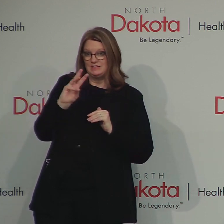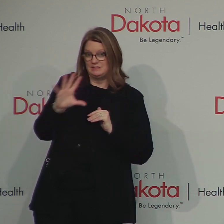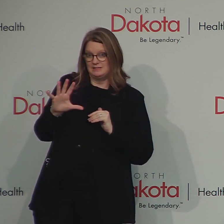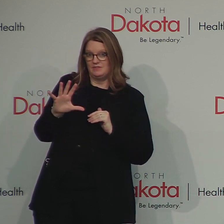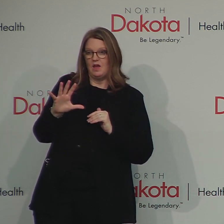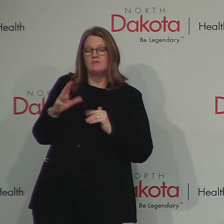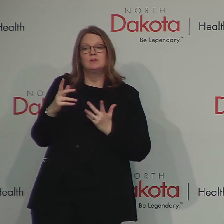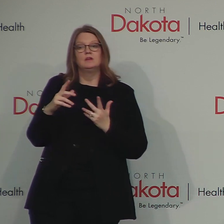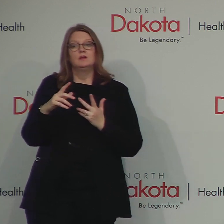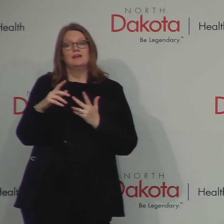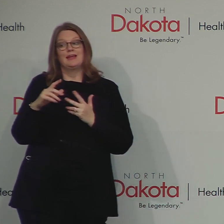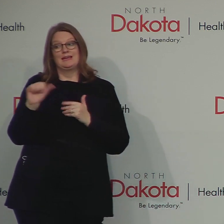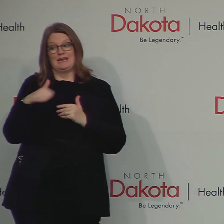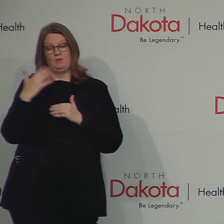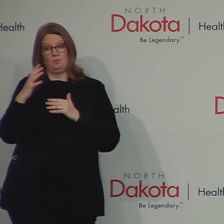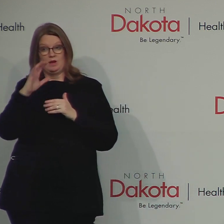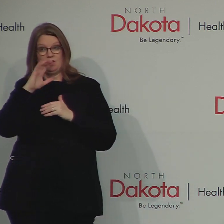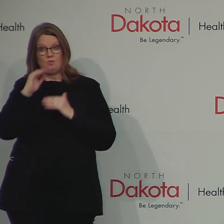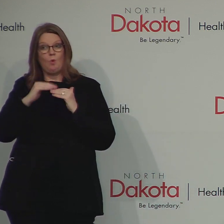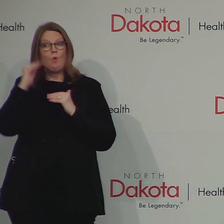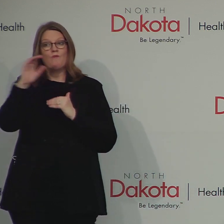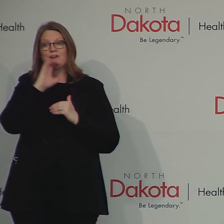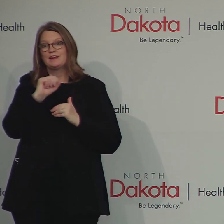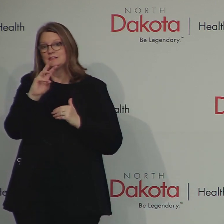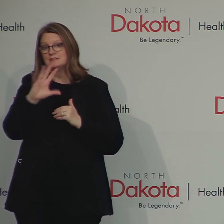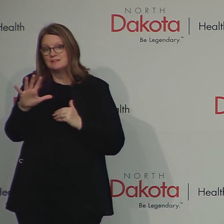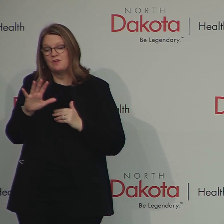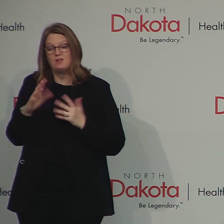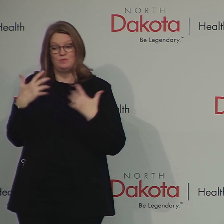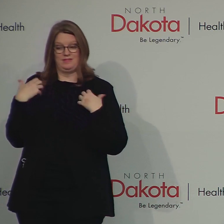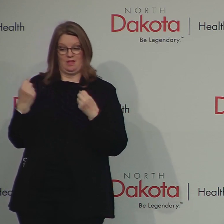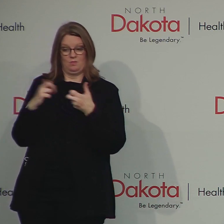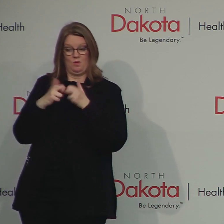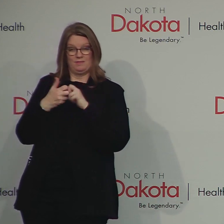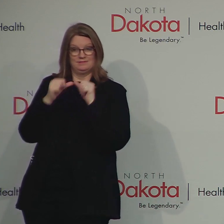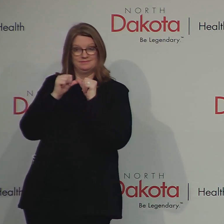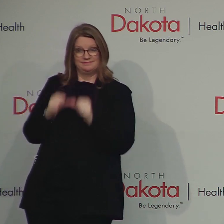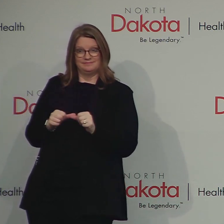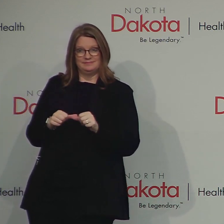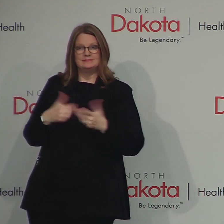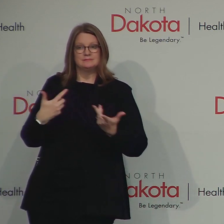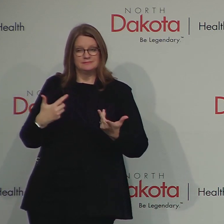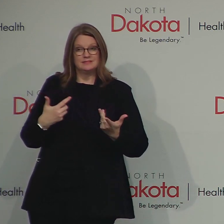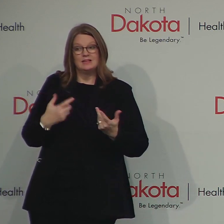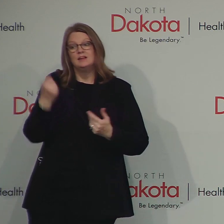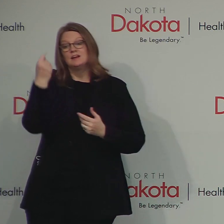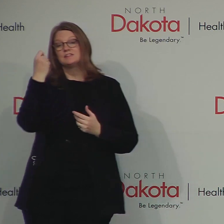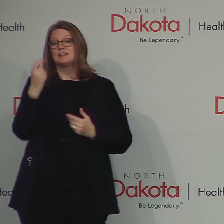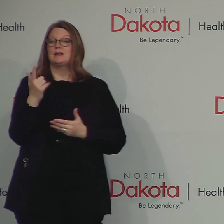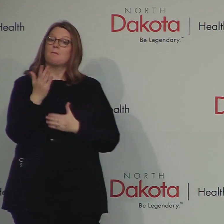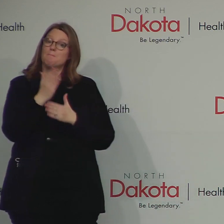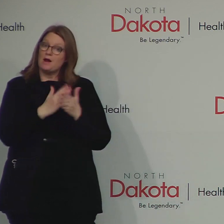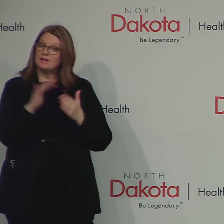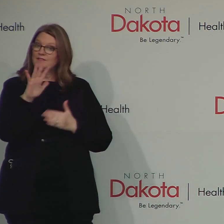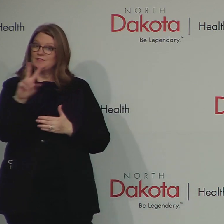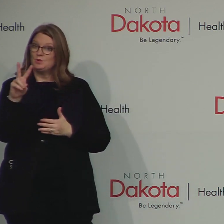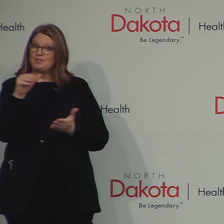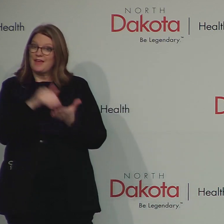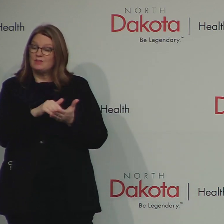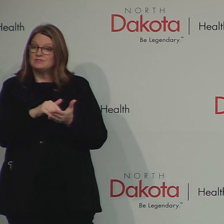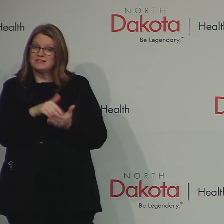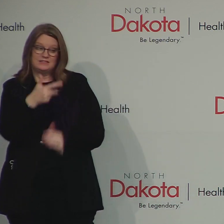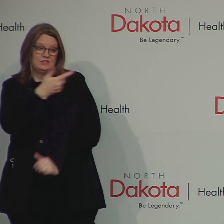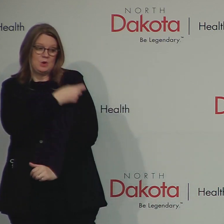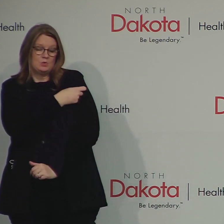certainly everybody over 65 with underlying conditions. But we've got a long way to go, because a portion of those 52,000 doses we've